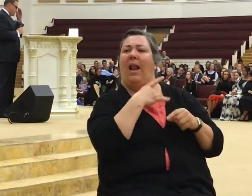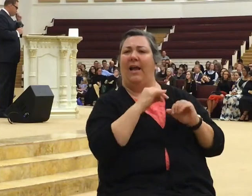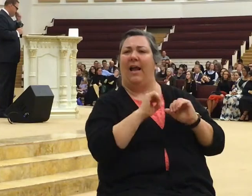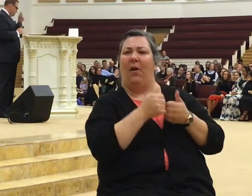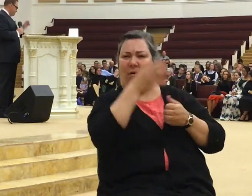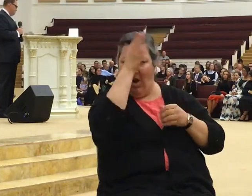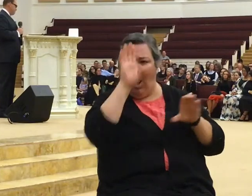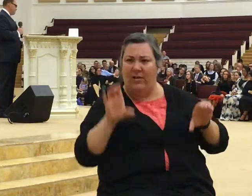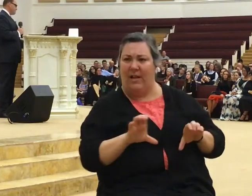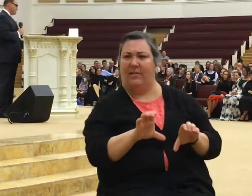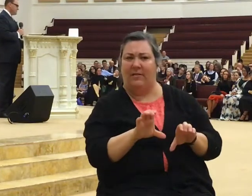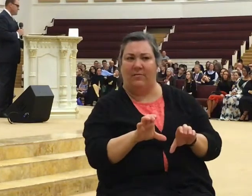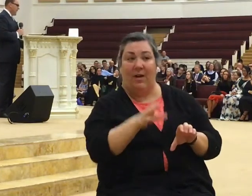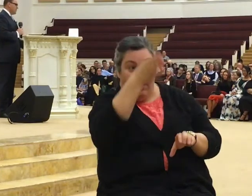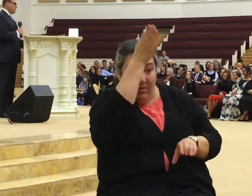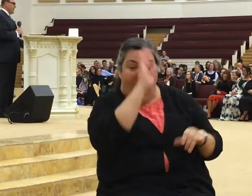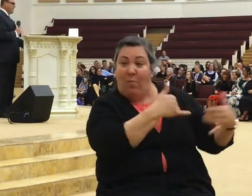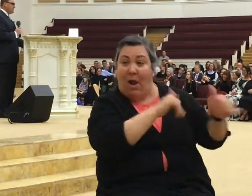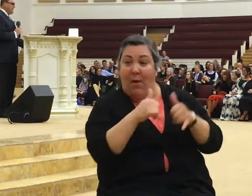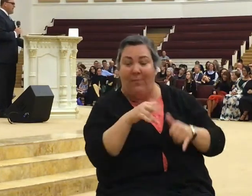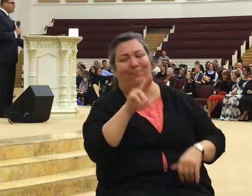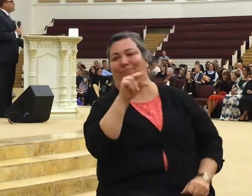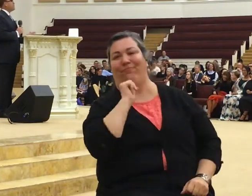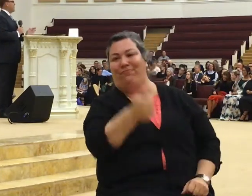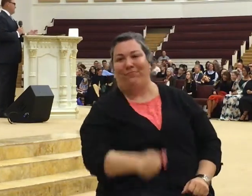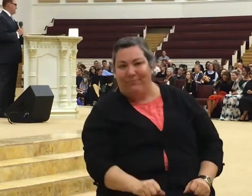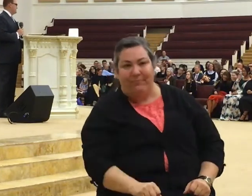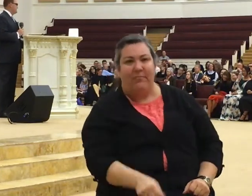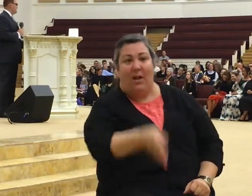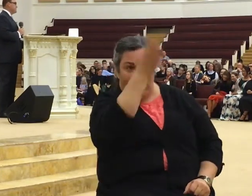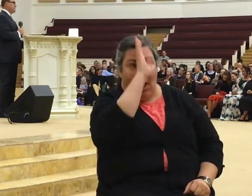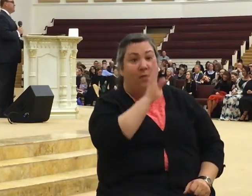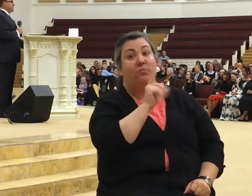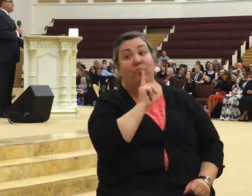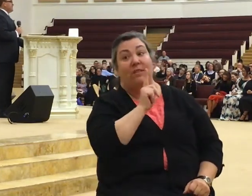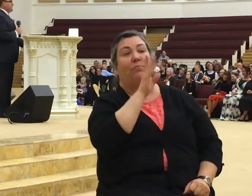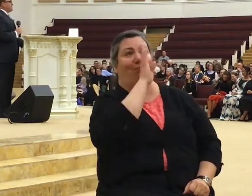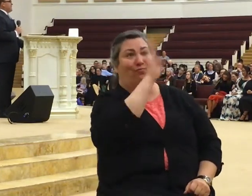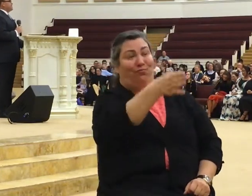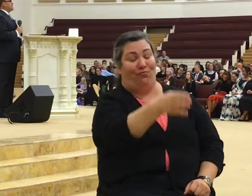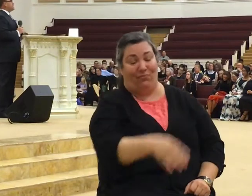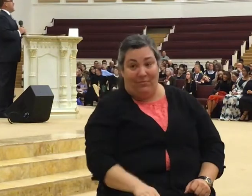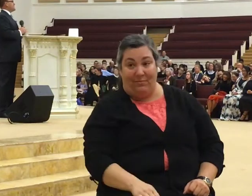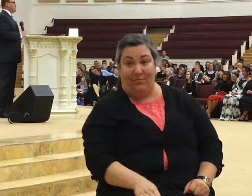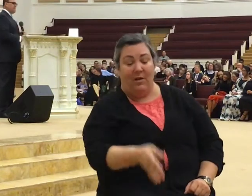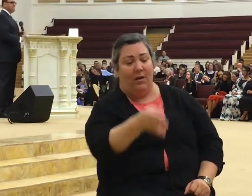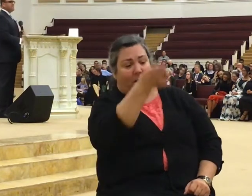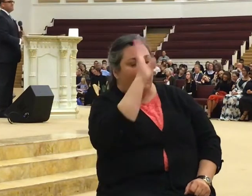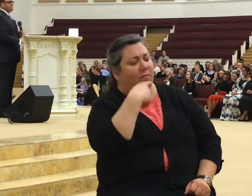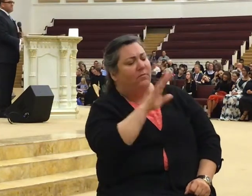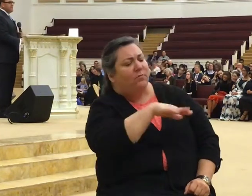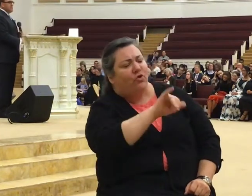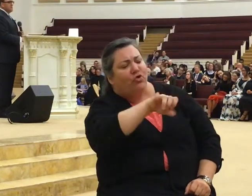play. God don't play. He's pretty blunt. He says, Joshua,